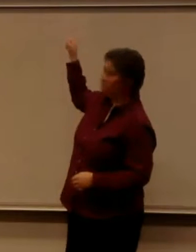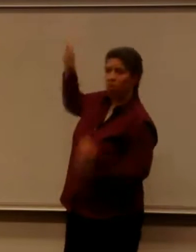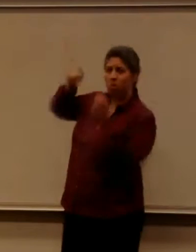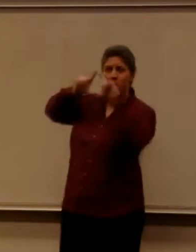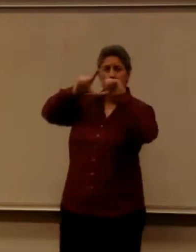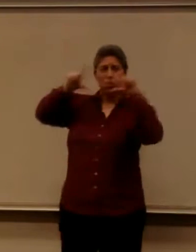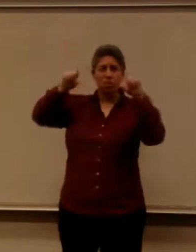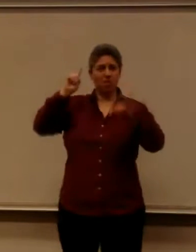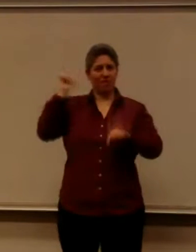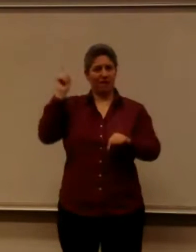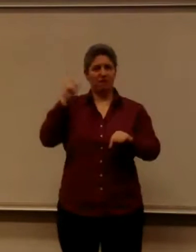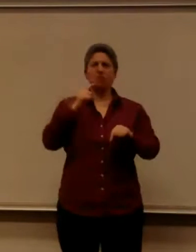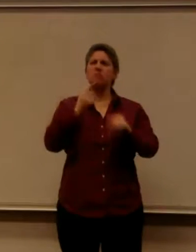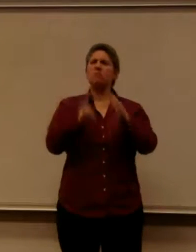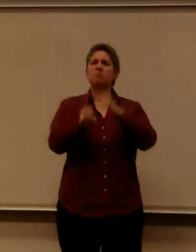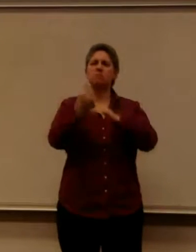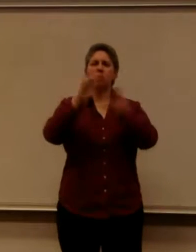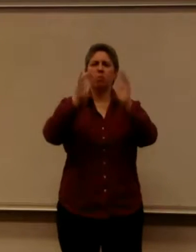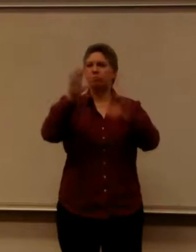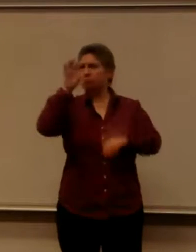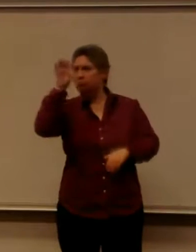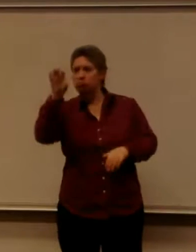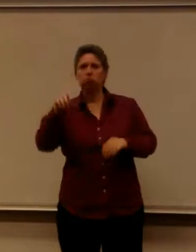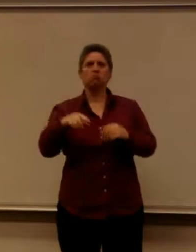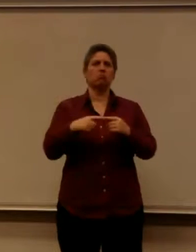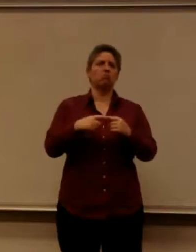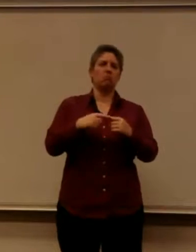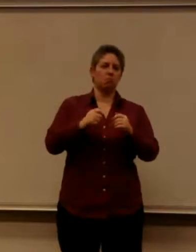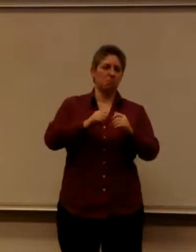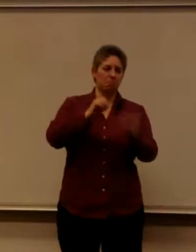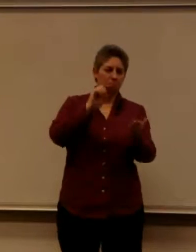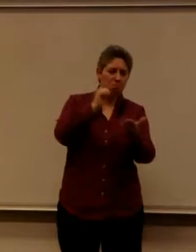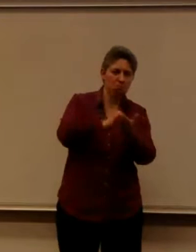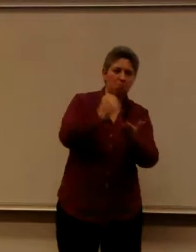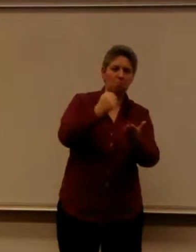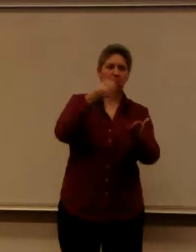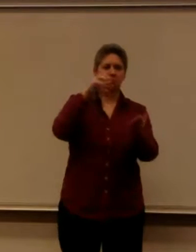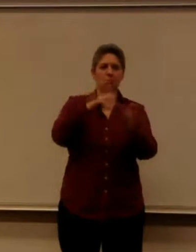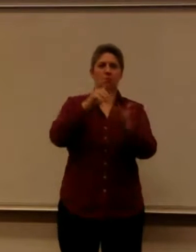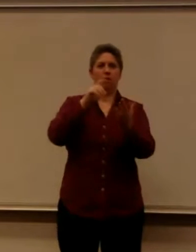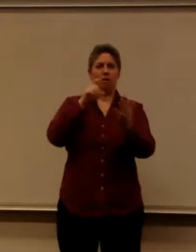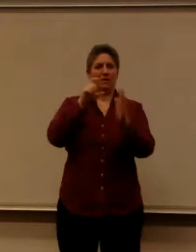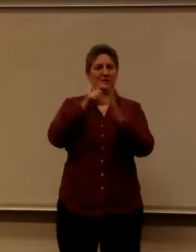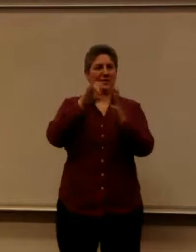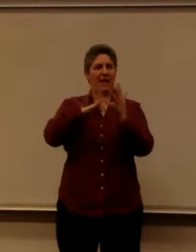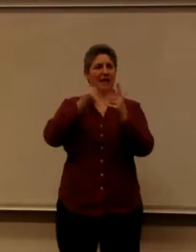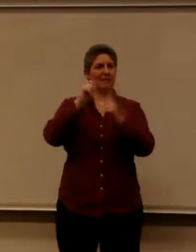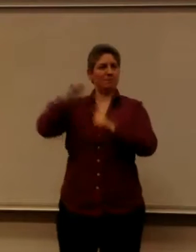this logo here, that square box, that Deaf Sector Partnership, and you can see that here on the website.